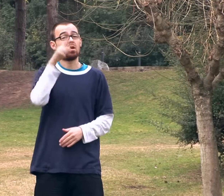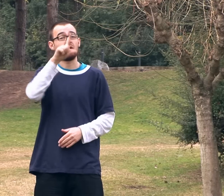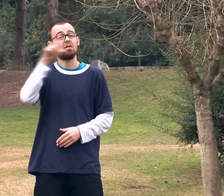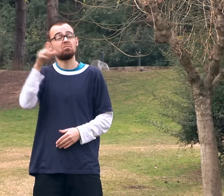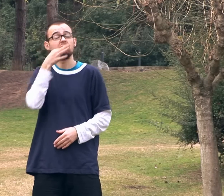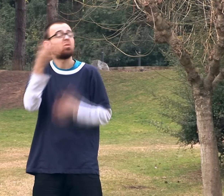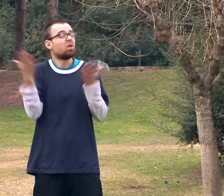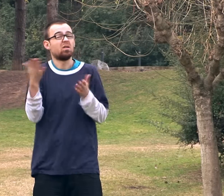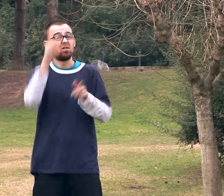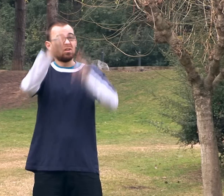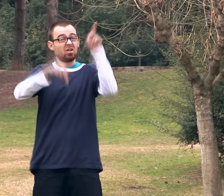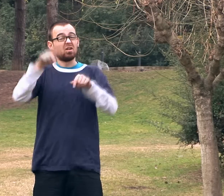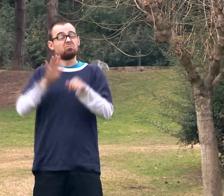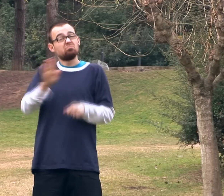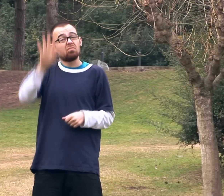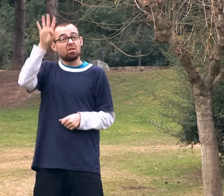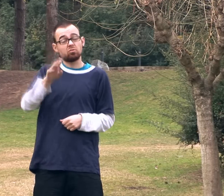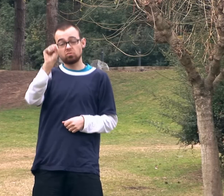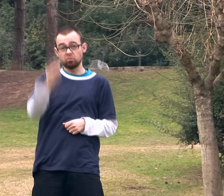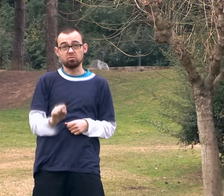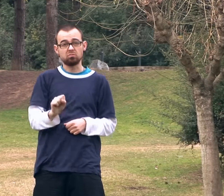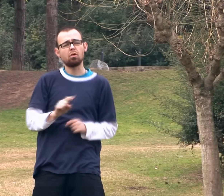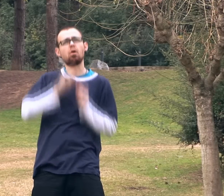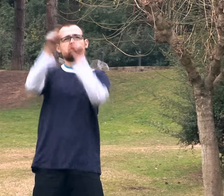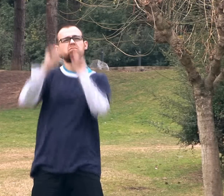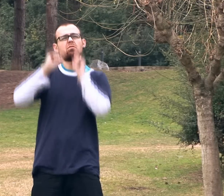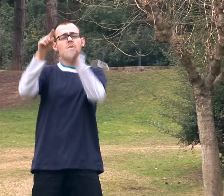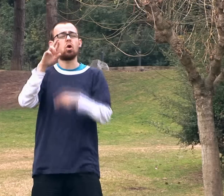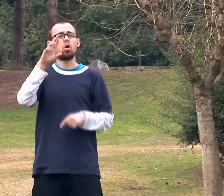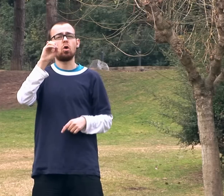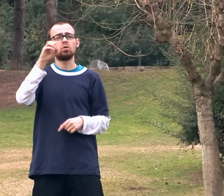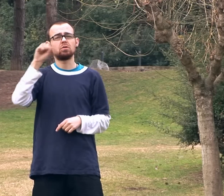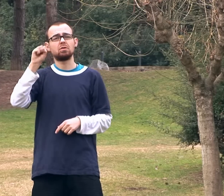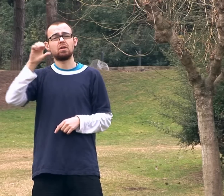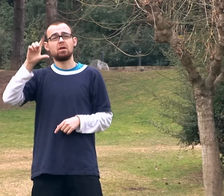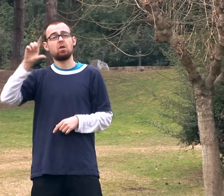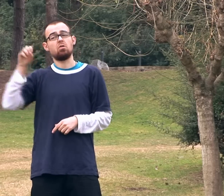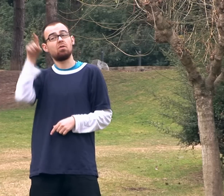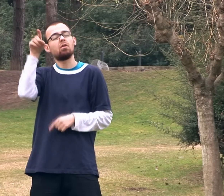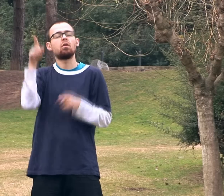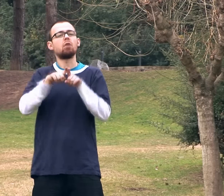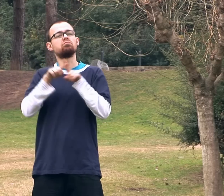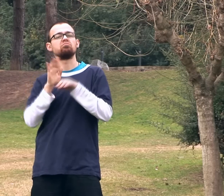Lluís Lluís says that many Catalans from the south like going to French Catalonia to prove how they can speak